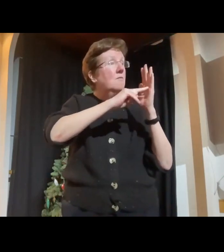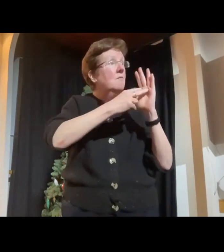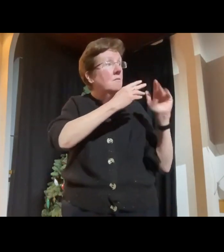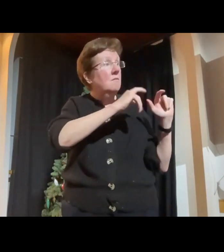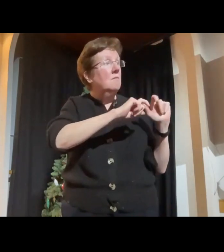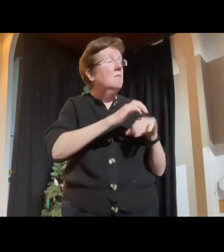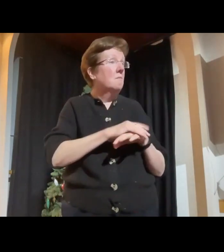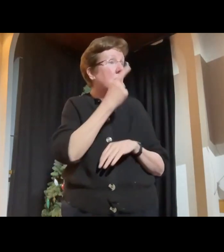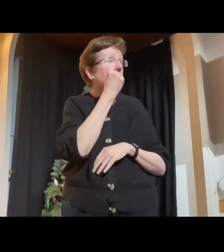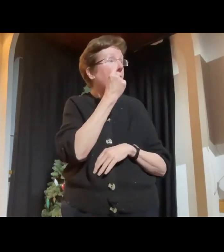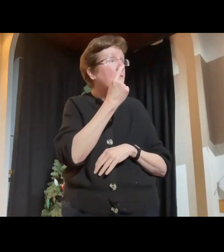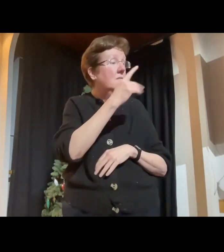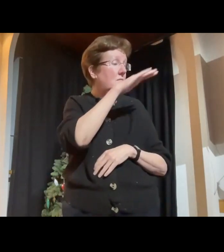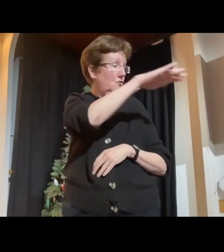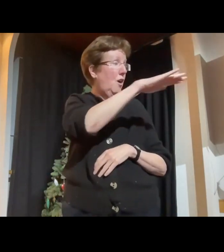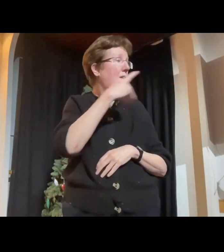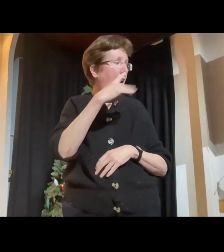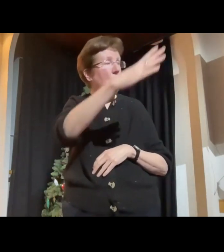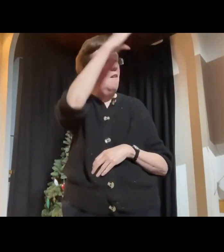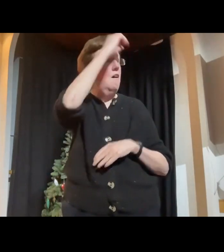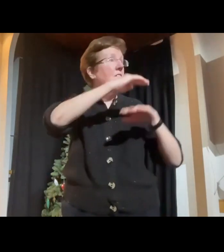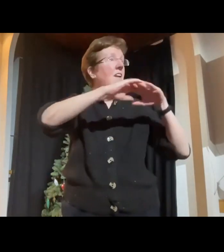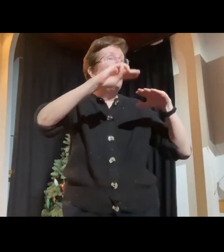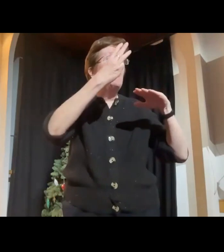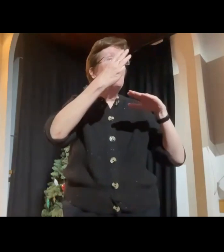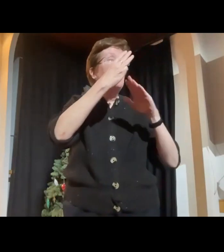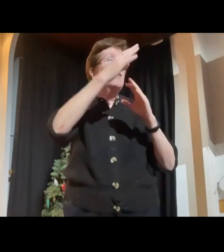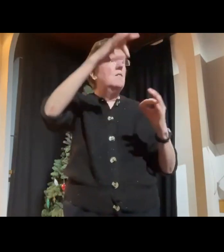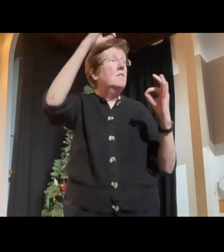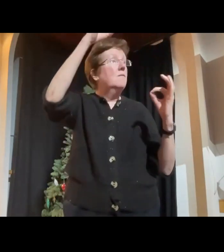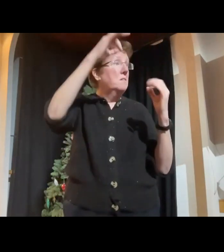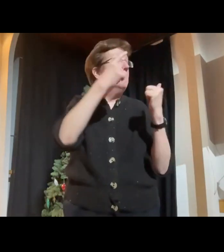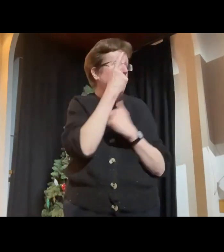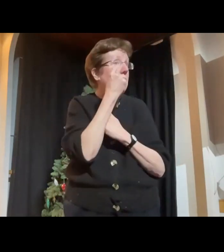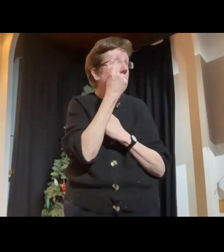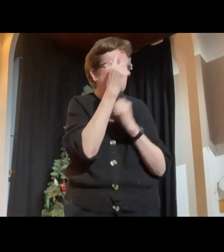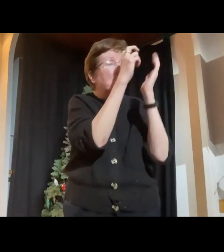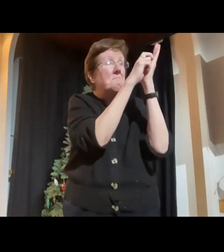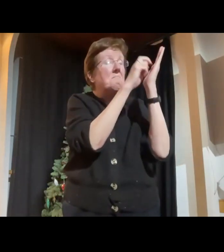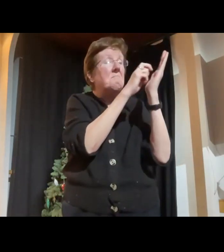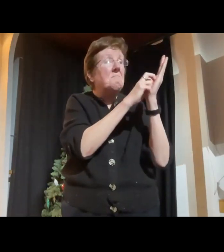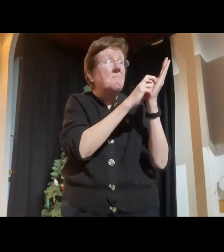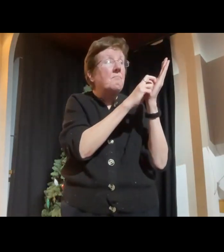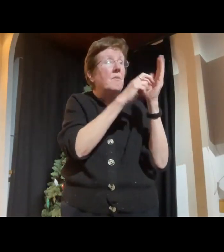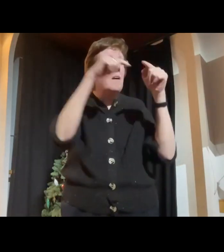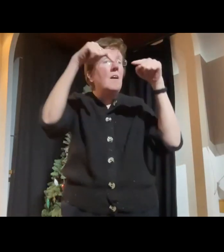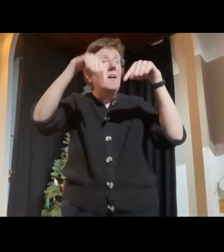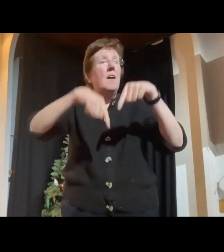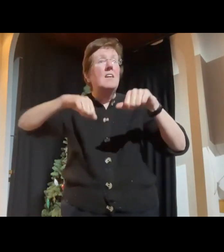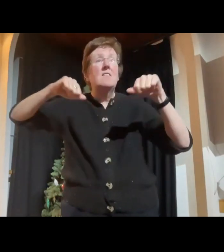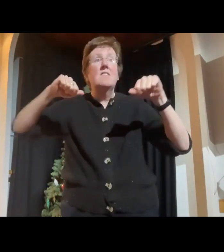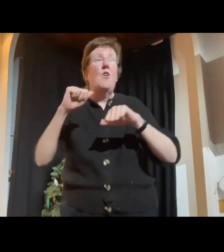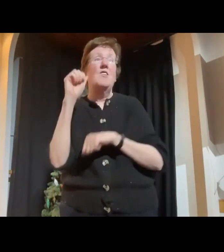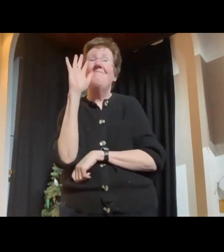plan. If you say you want to have a BSL tutor, whatever that child needs, they want to achieve a level 3 certificate, that's the